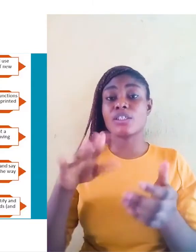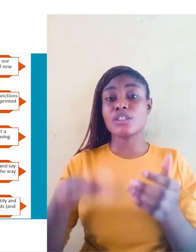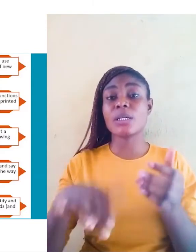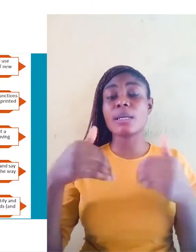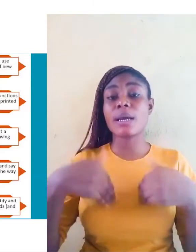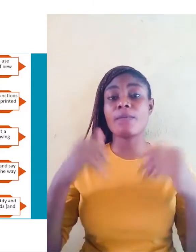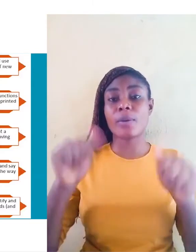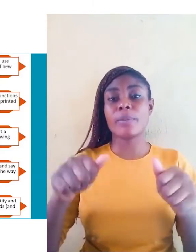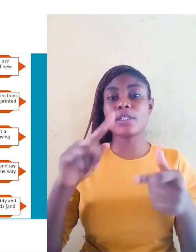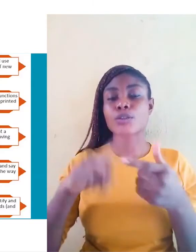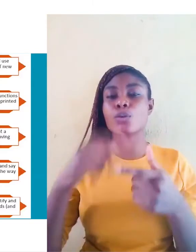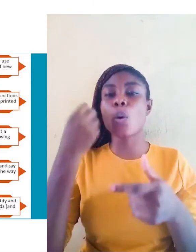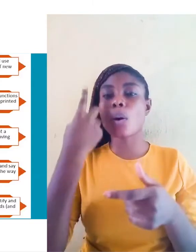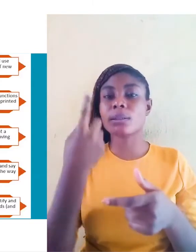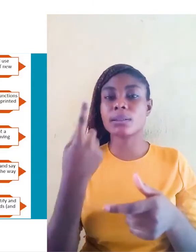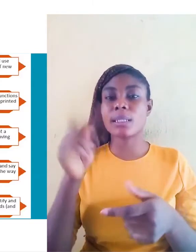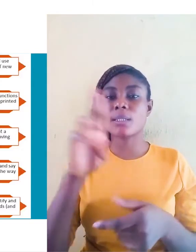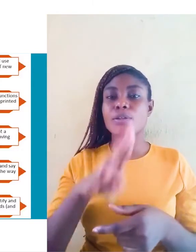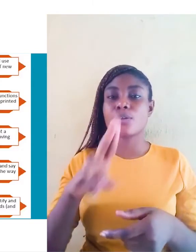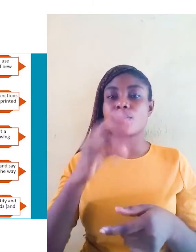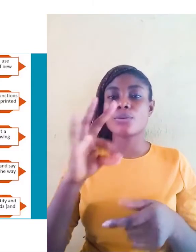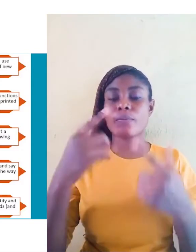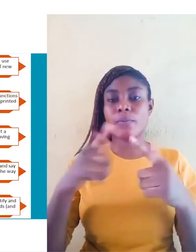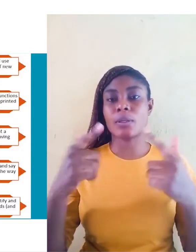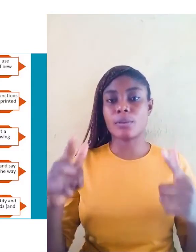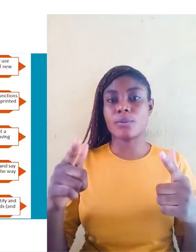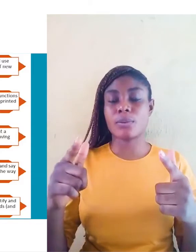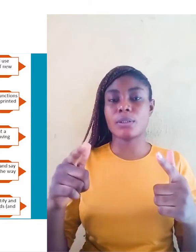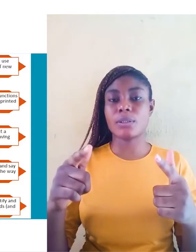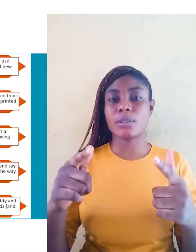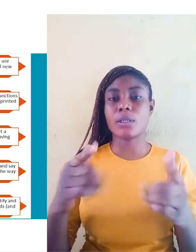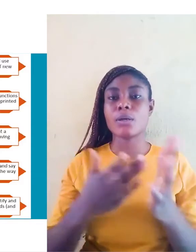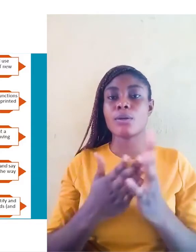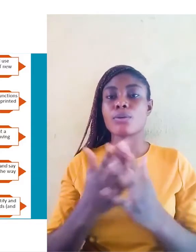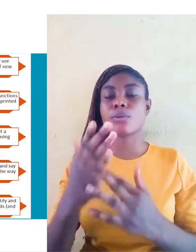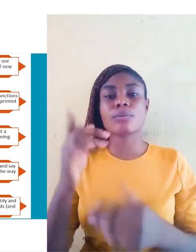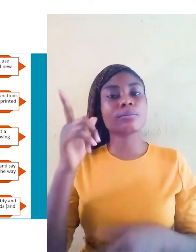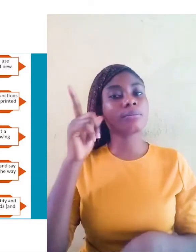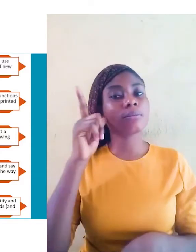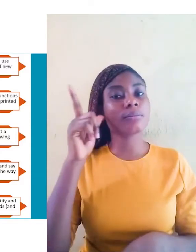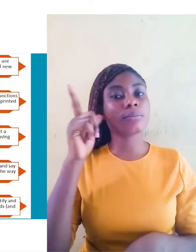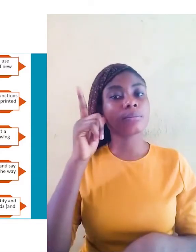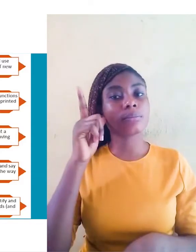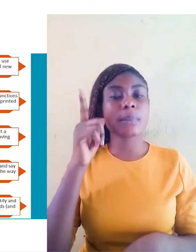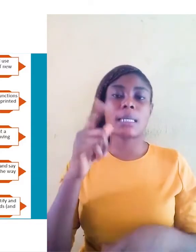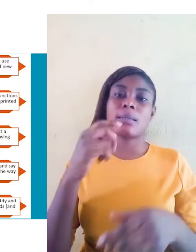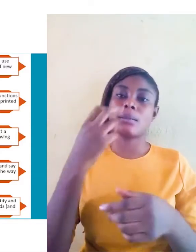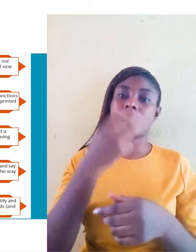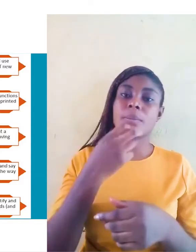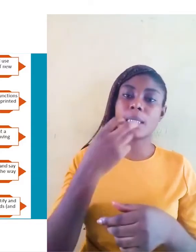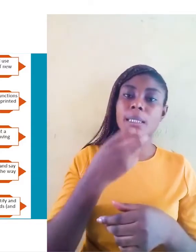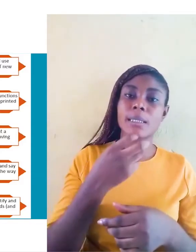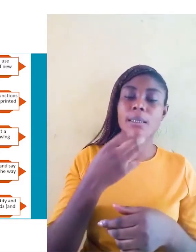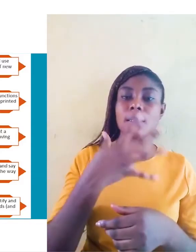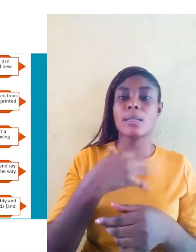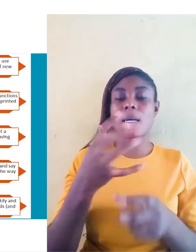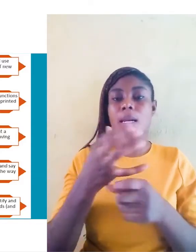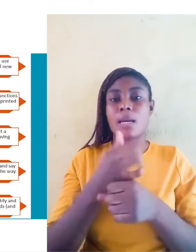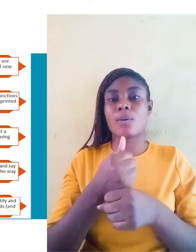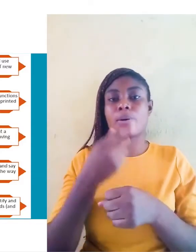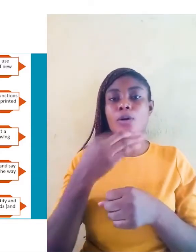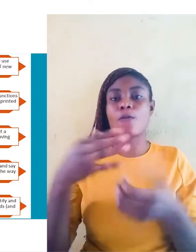to understand the use of language through listening, speaking, and acquiring of